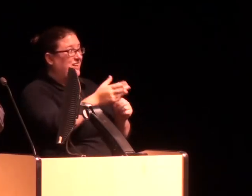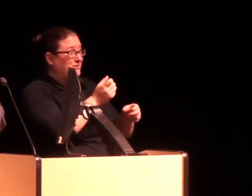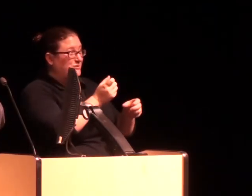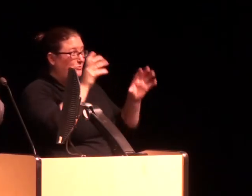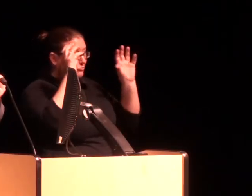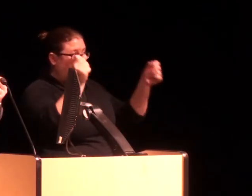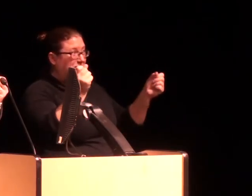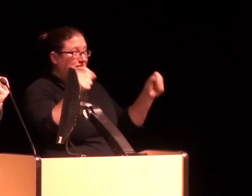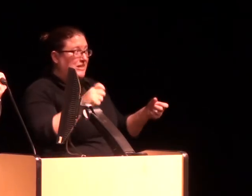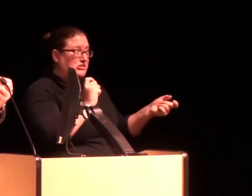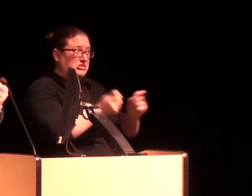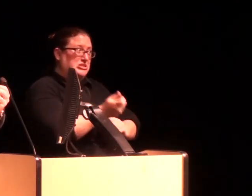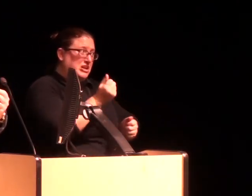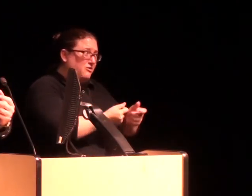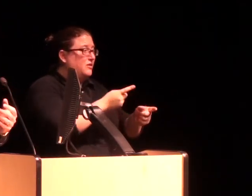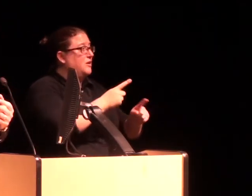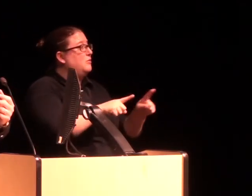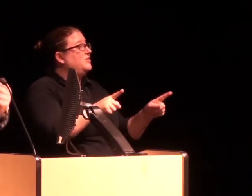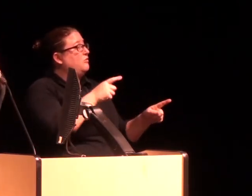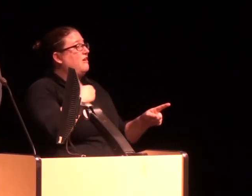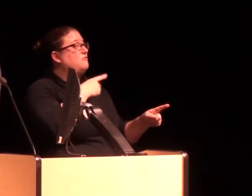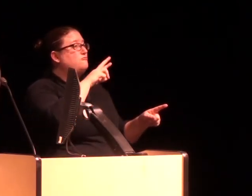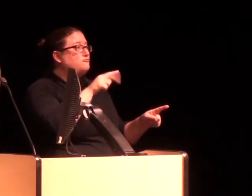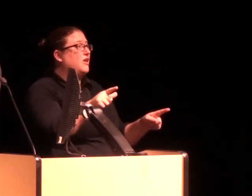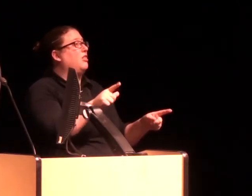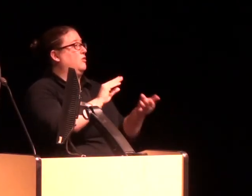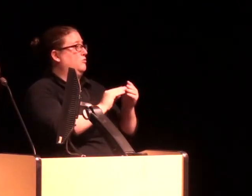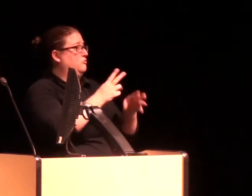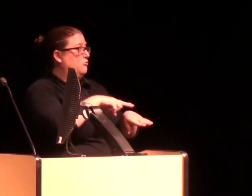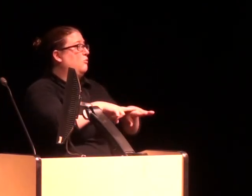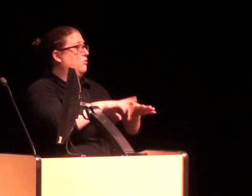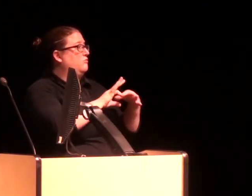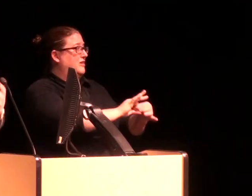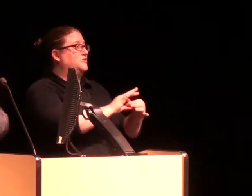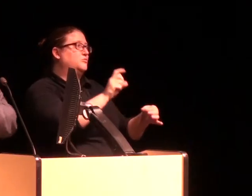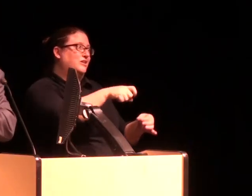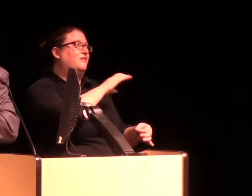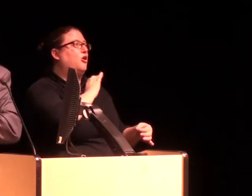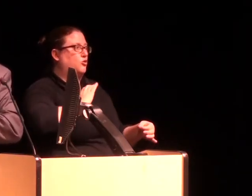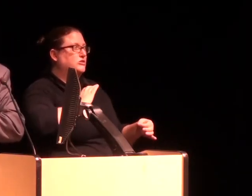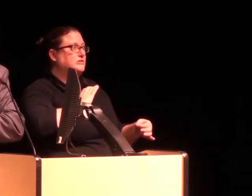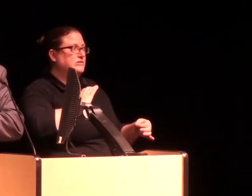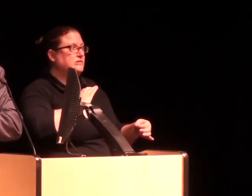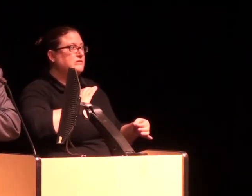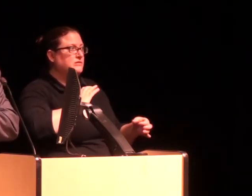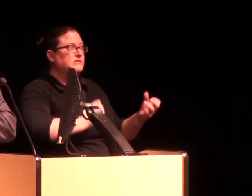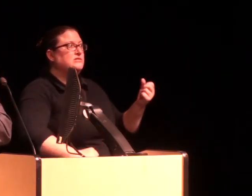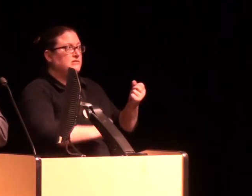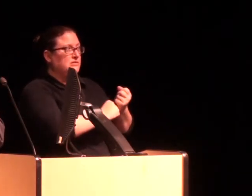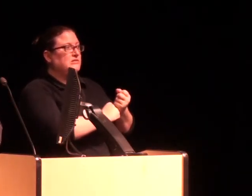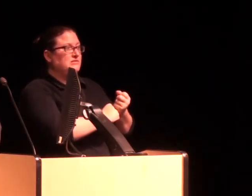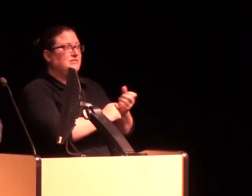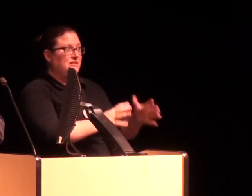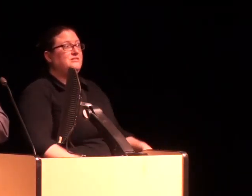to have a real normal relation, we need Congress. I'm going to explain that. Another important issue,